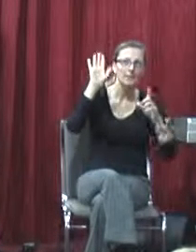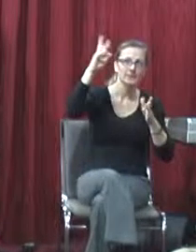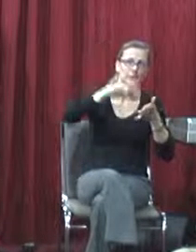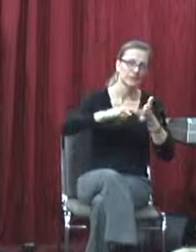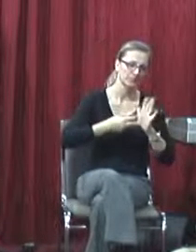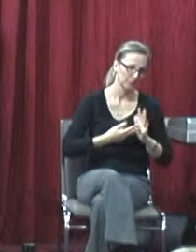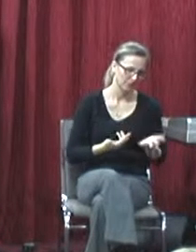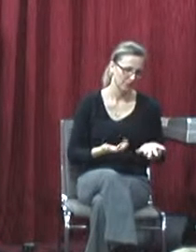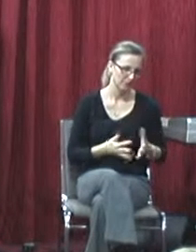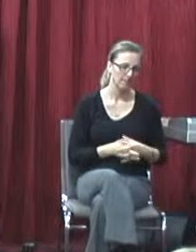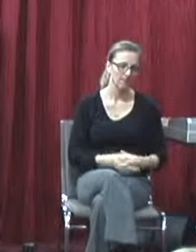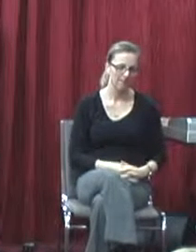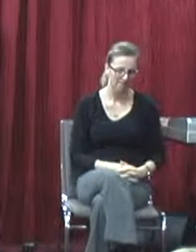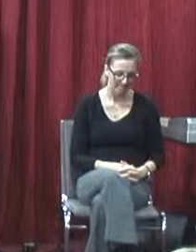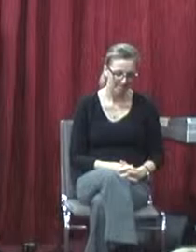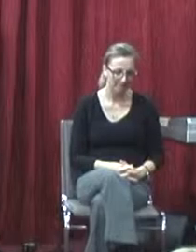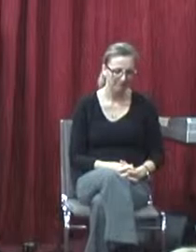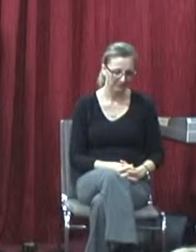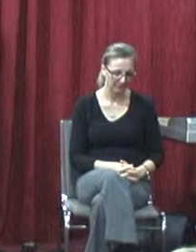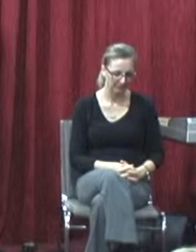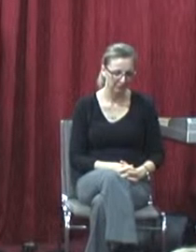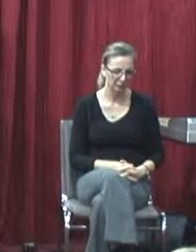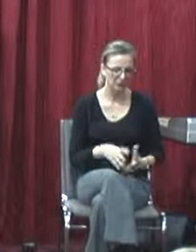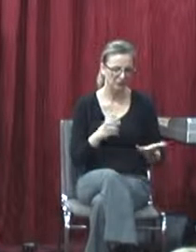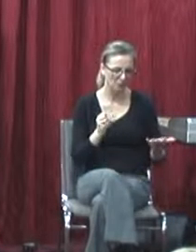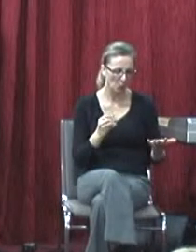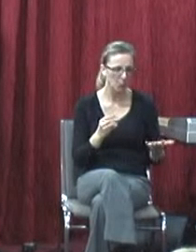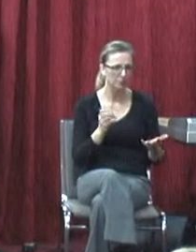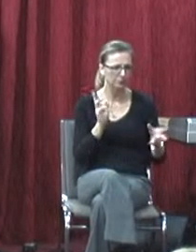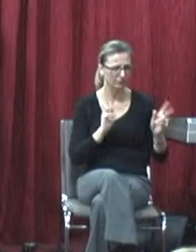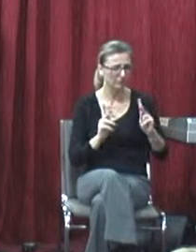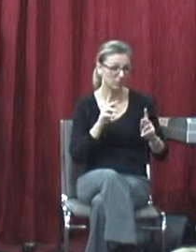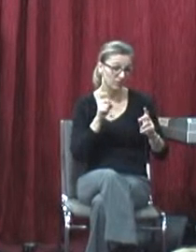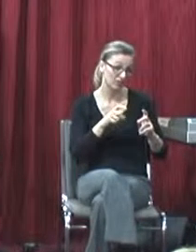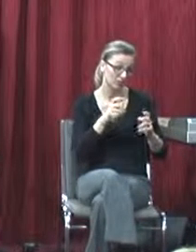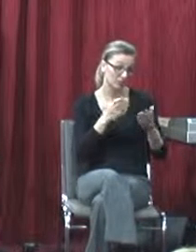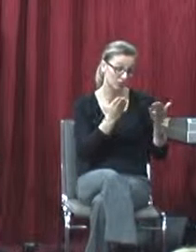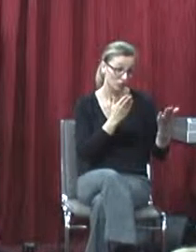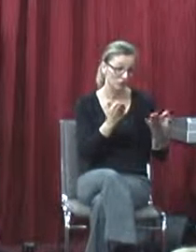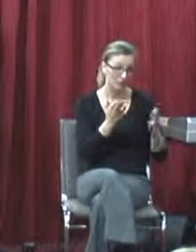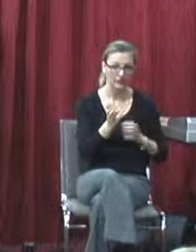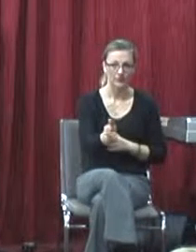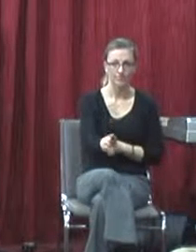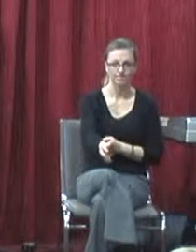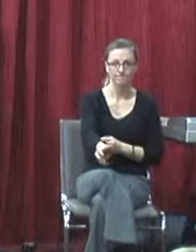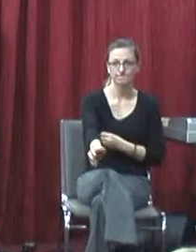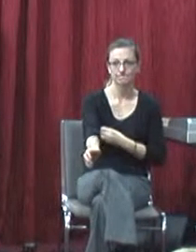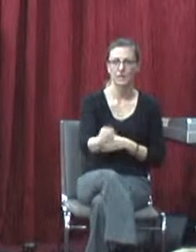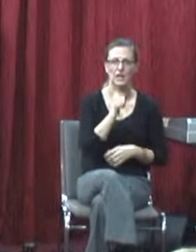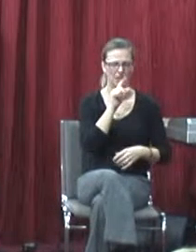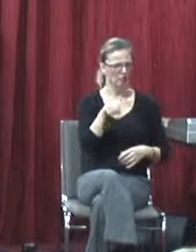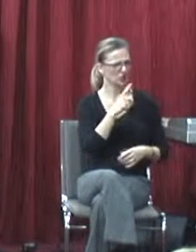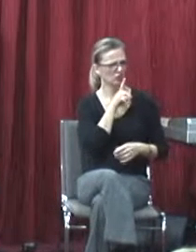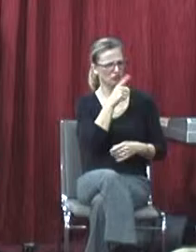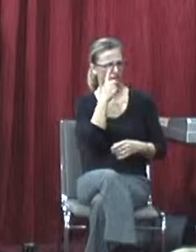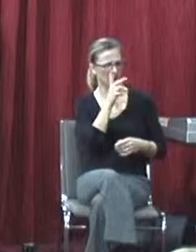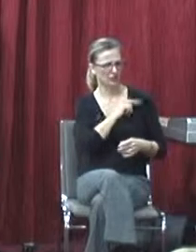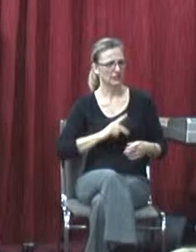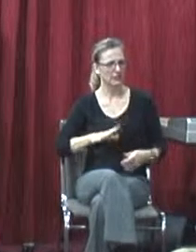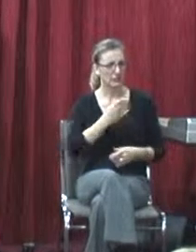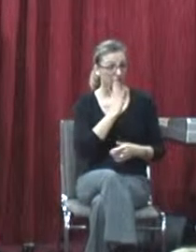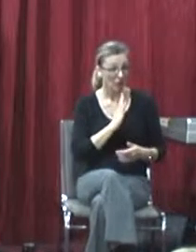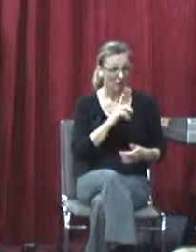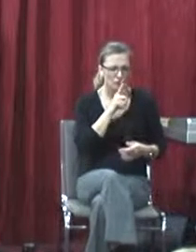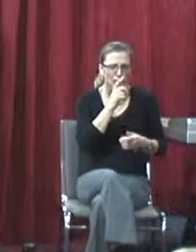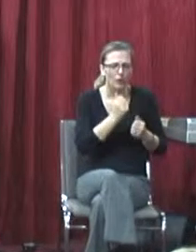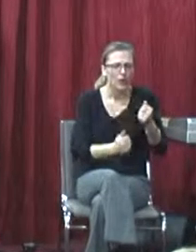I think you would all agree with me, people need to serve, right? And actually, that's not just true for the kingdom of God. It's true